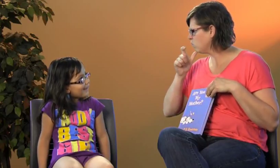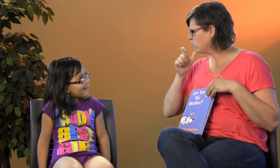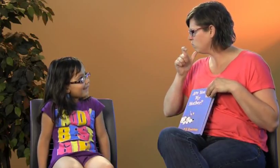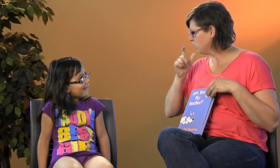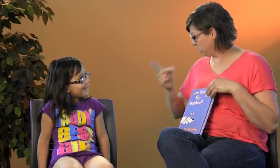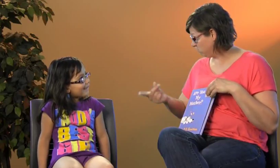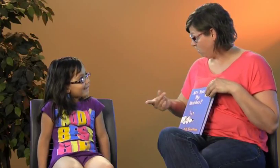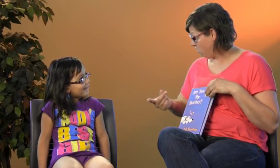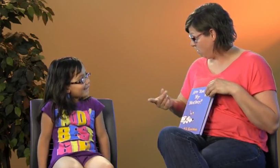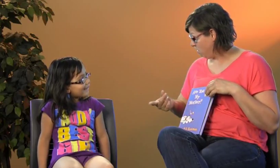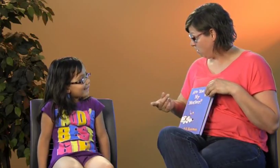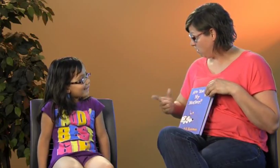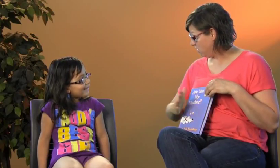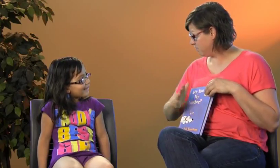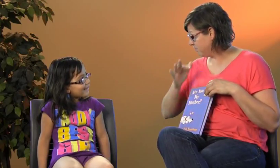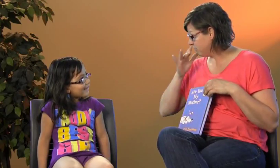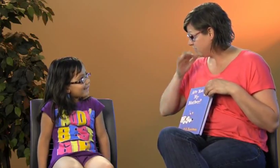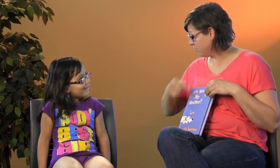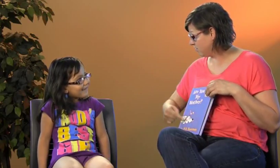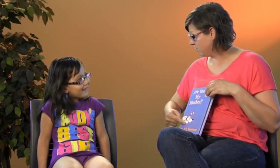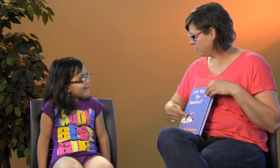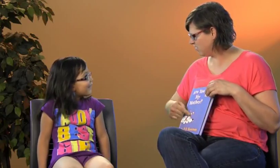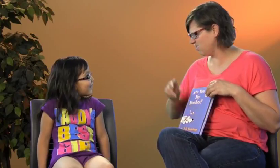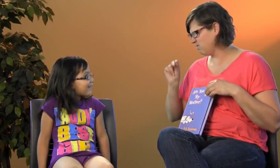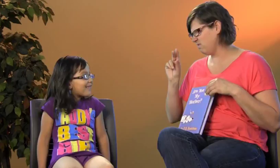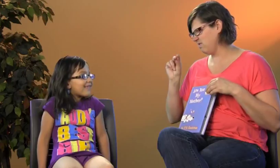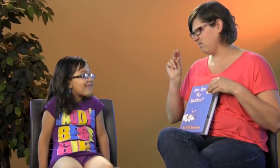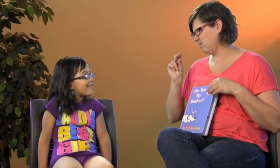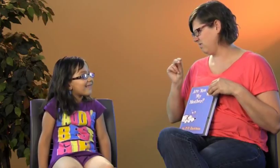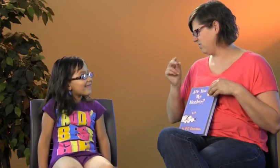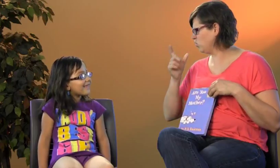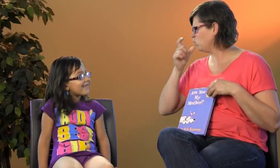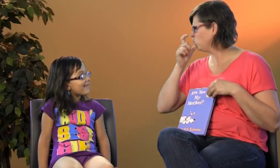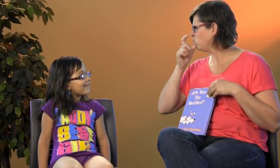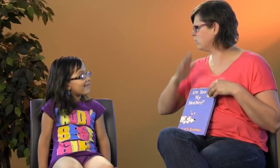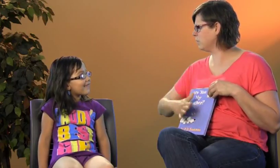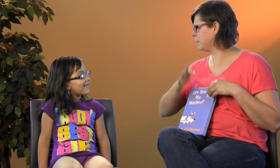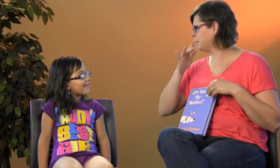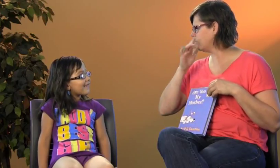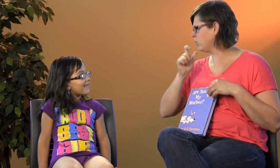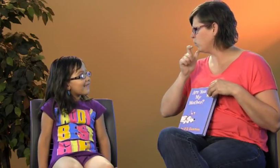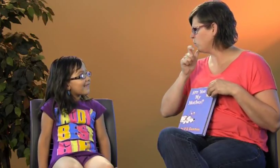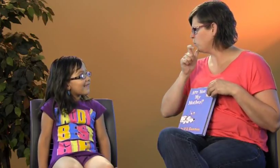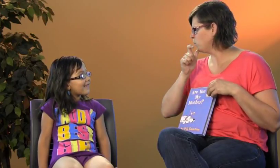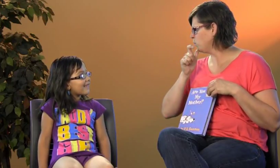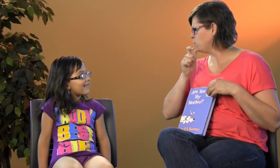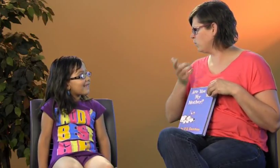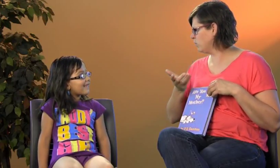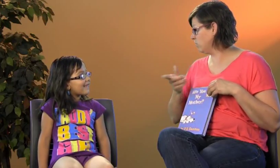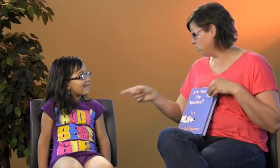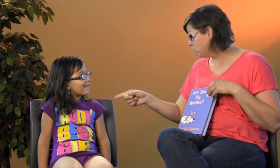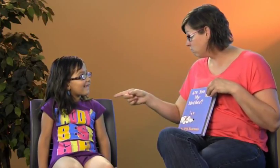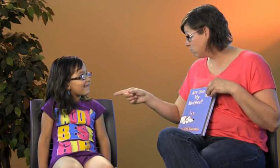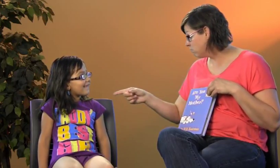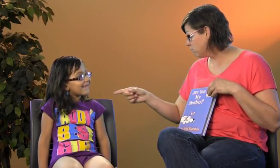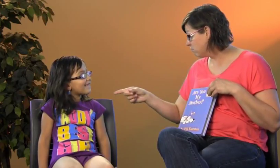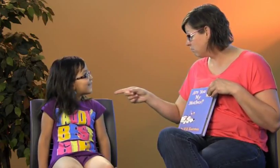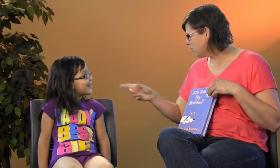Who's the baby bird's mother? Is it the dog? Is the dog the mom? No. No. Of course not. Who's the baby bird's mother? Is it